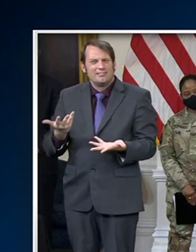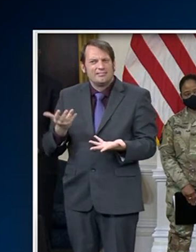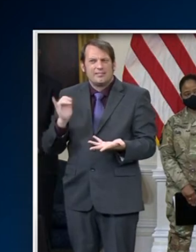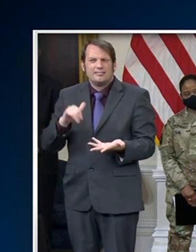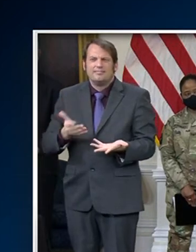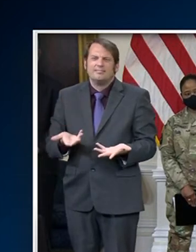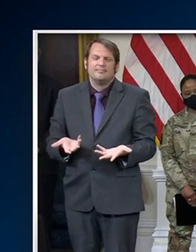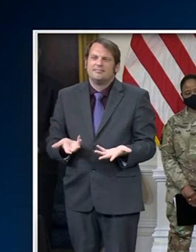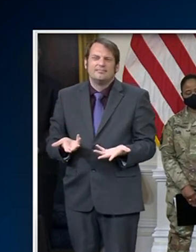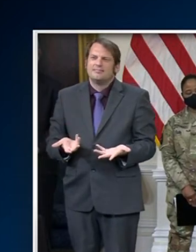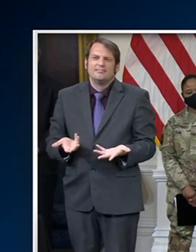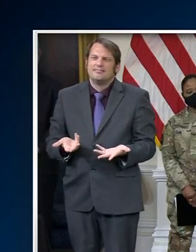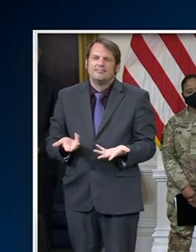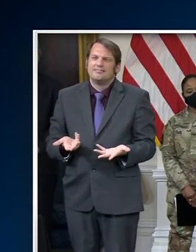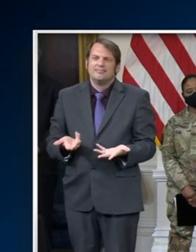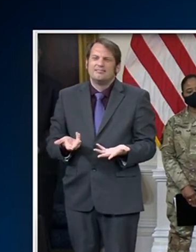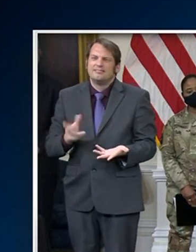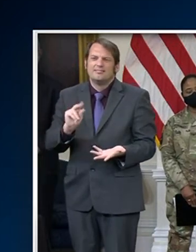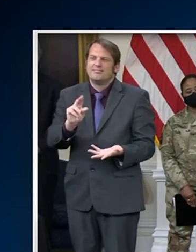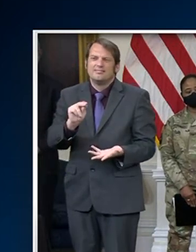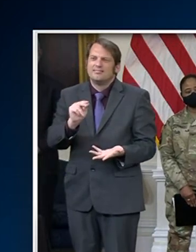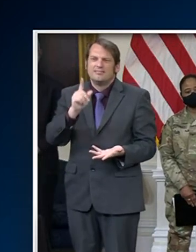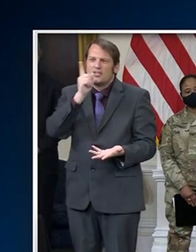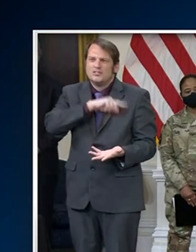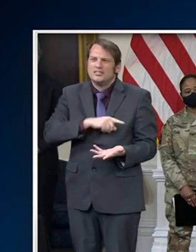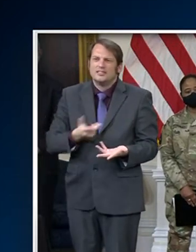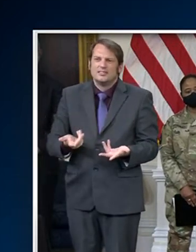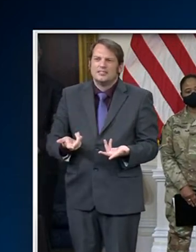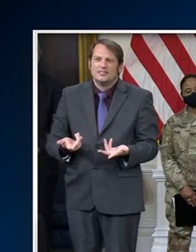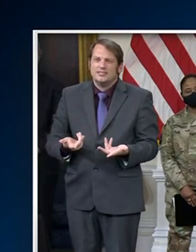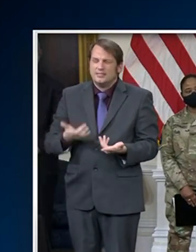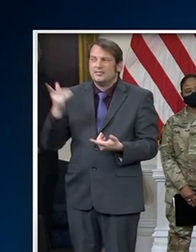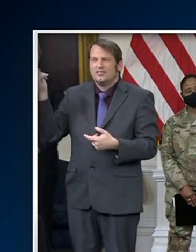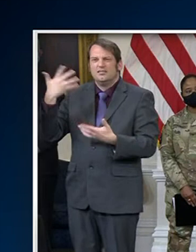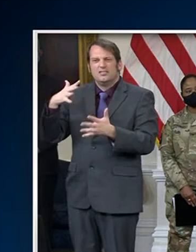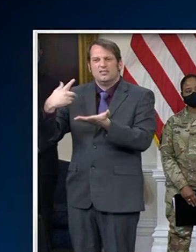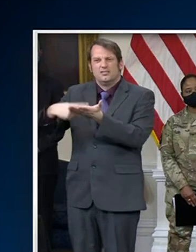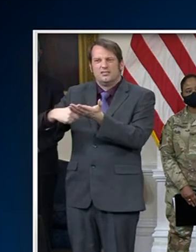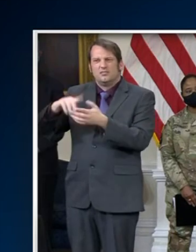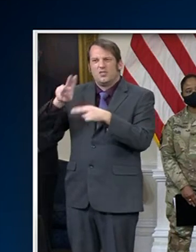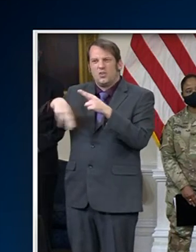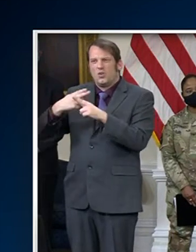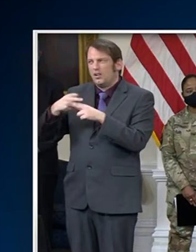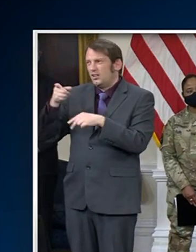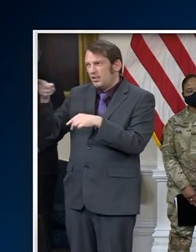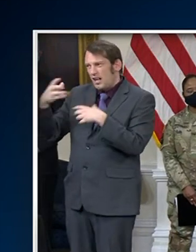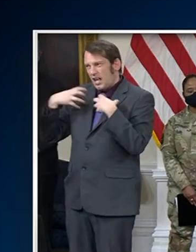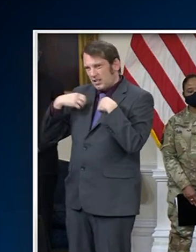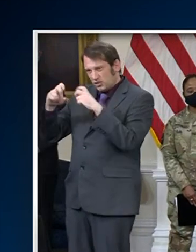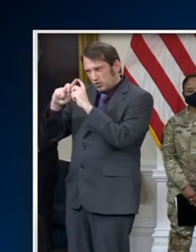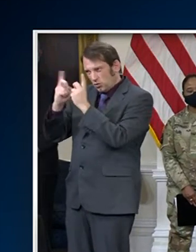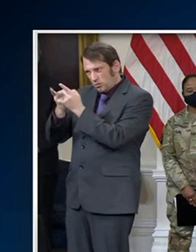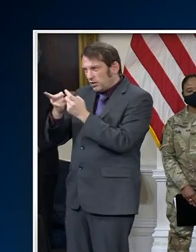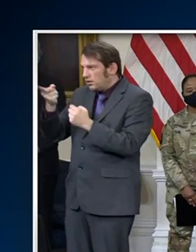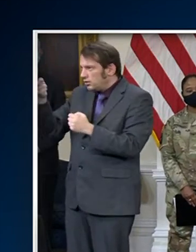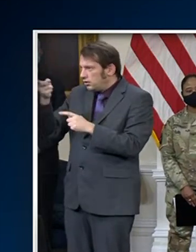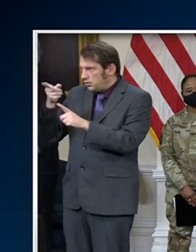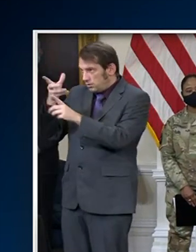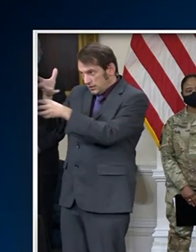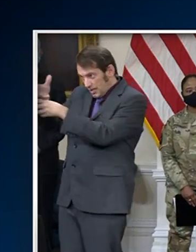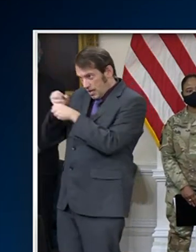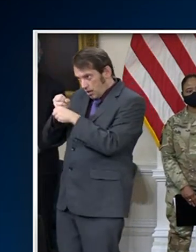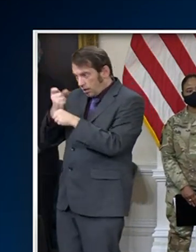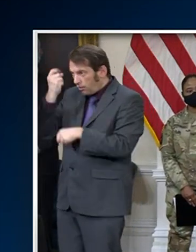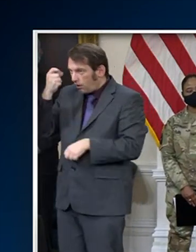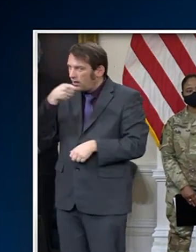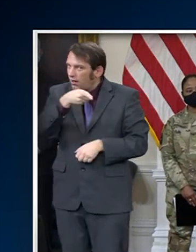to what their local health department received, not what their county has received.